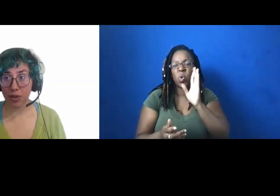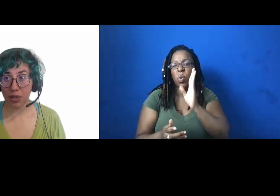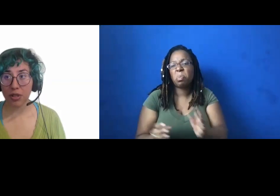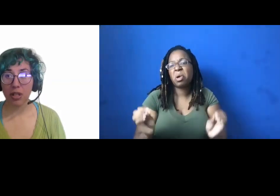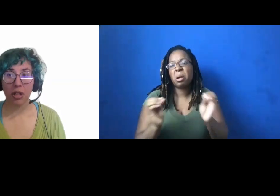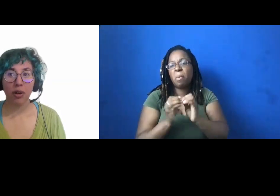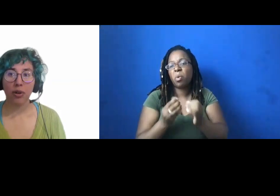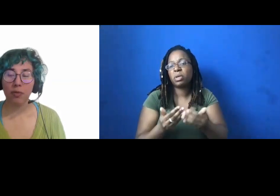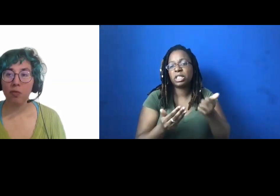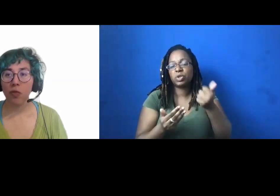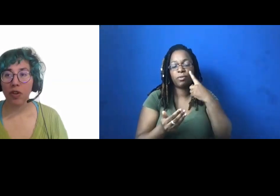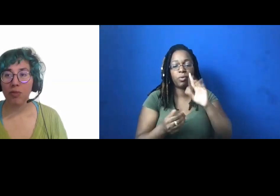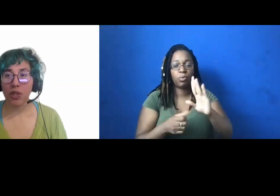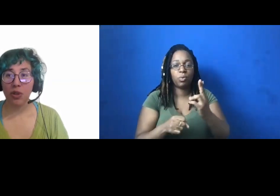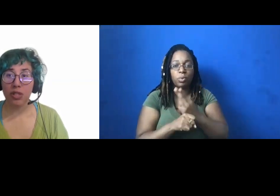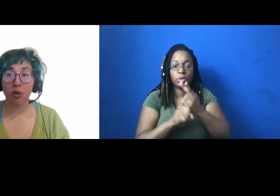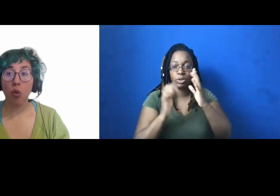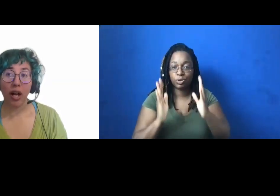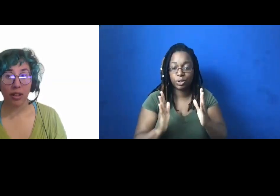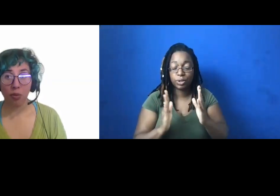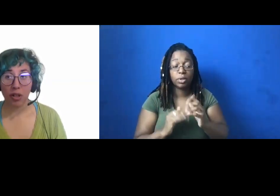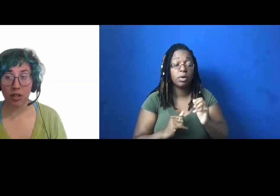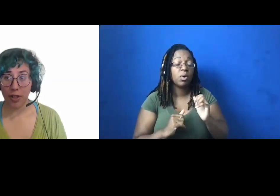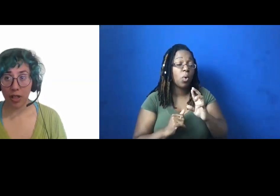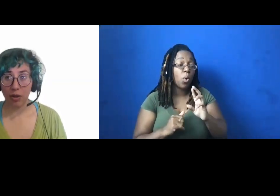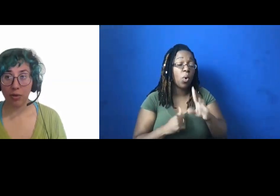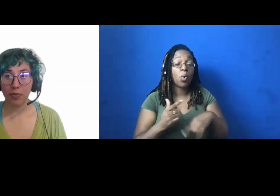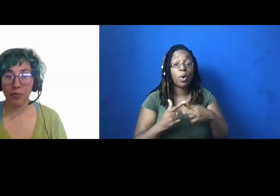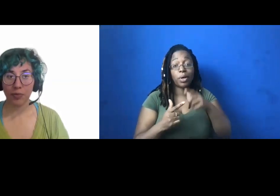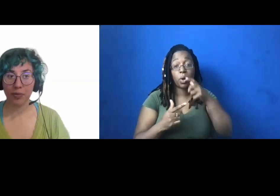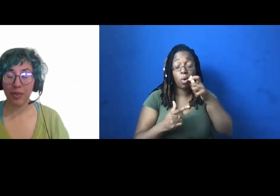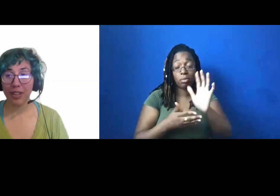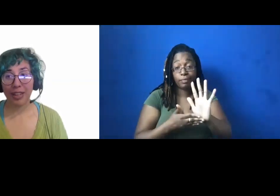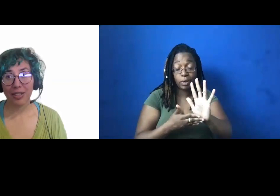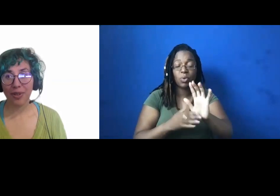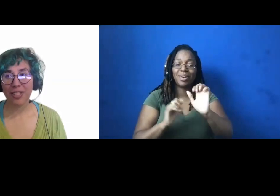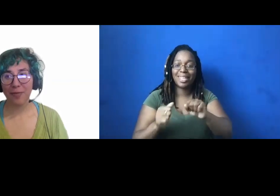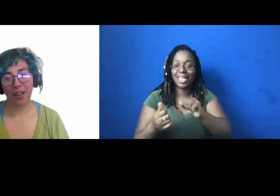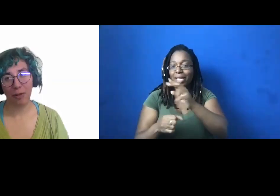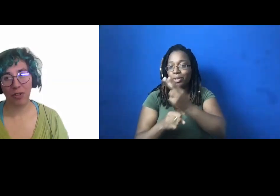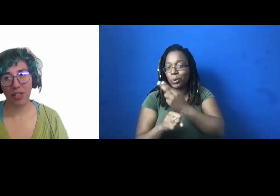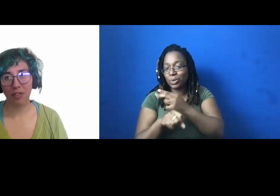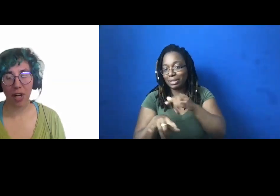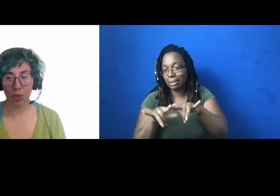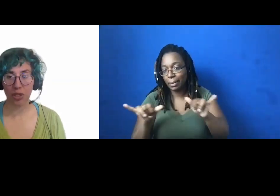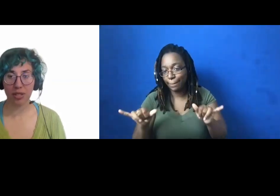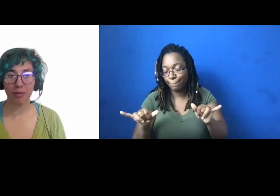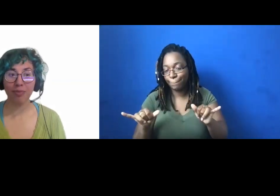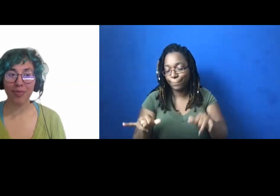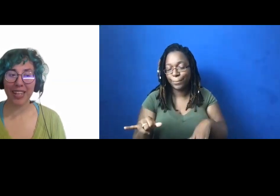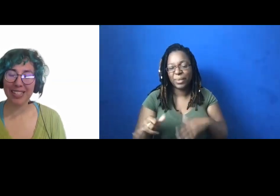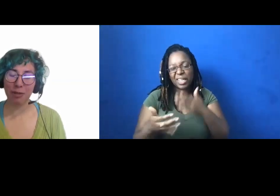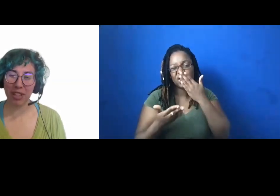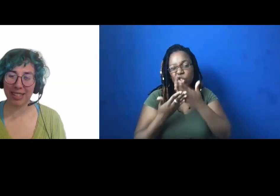of your users or for them to use it while they watch the video. It is always very helpful to give